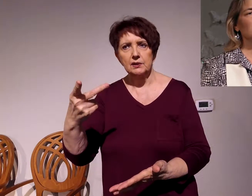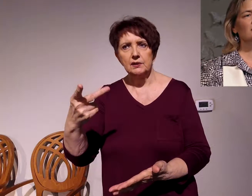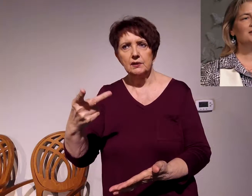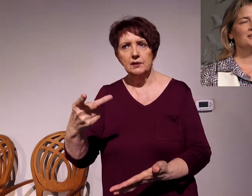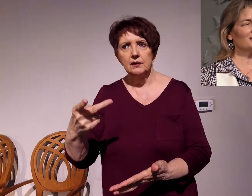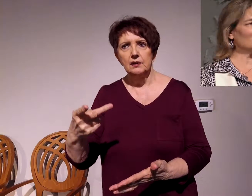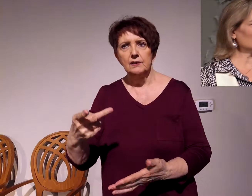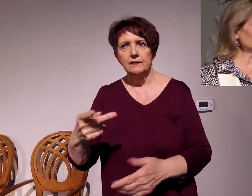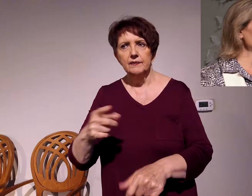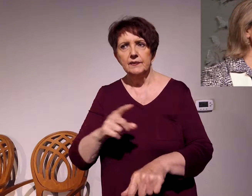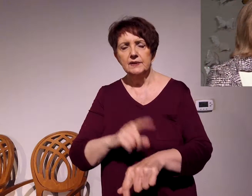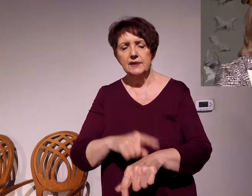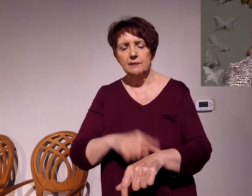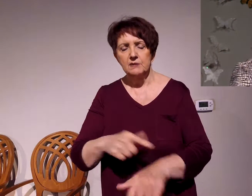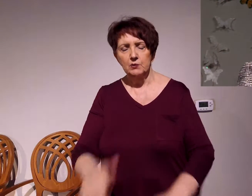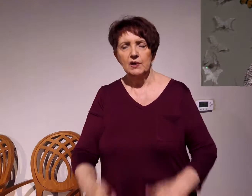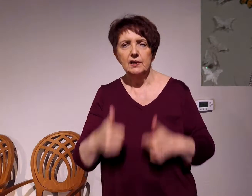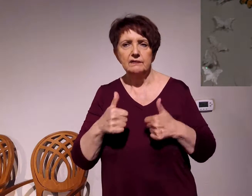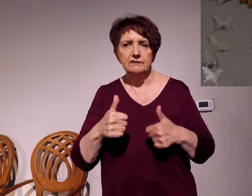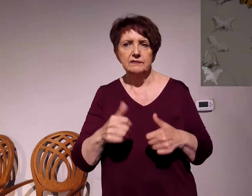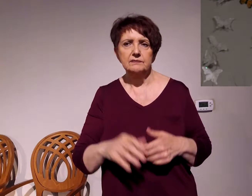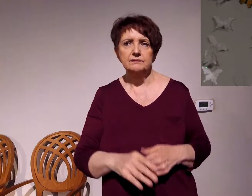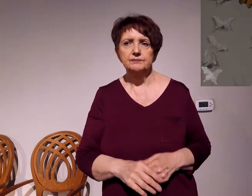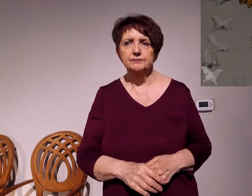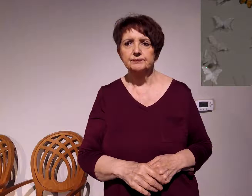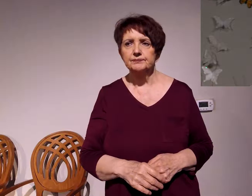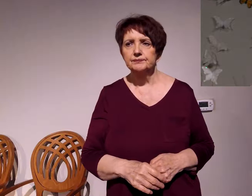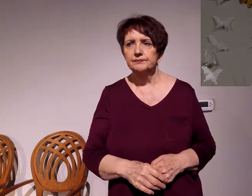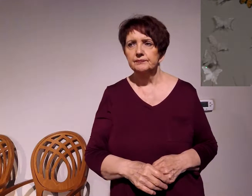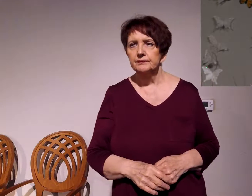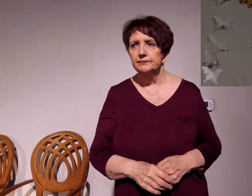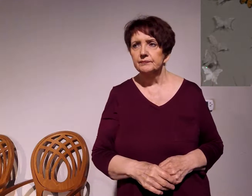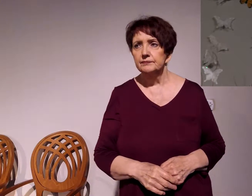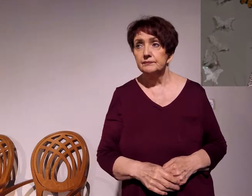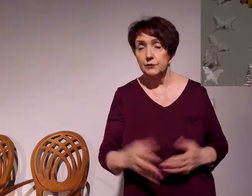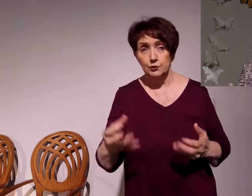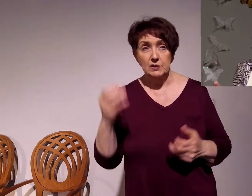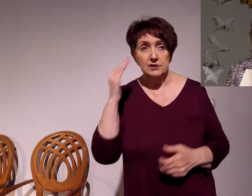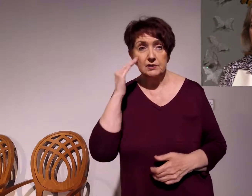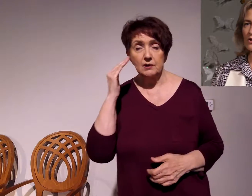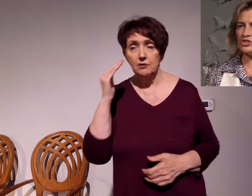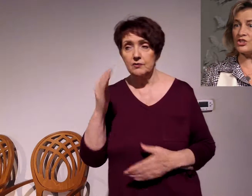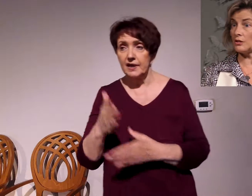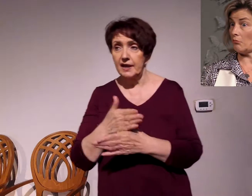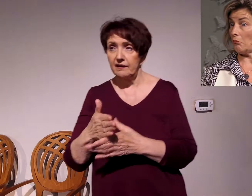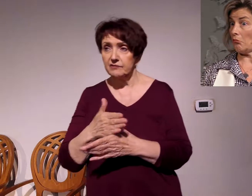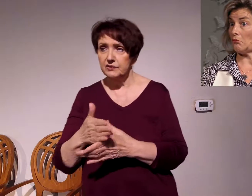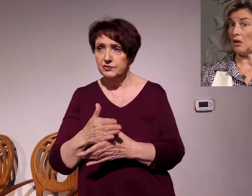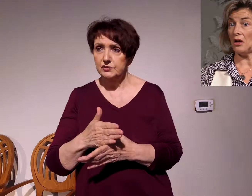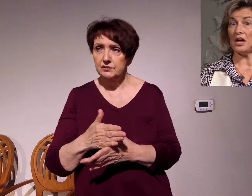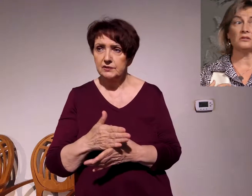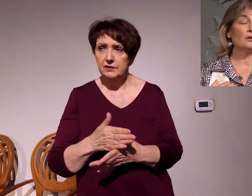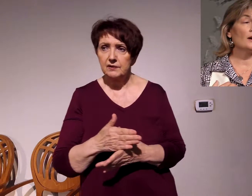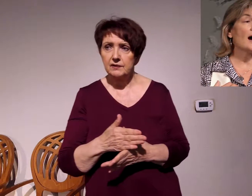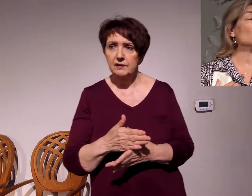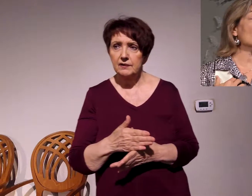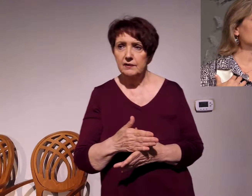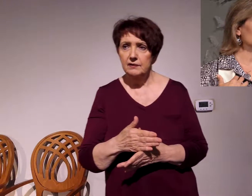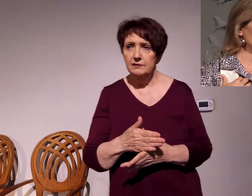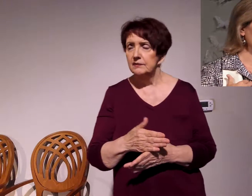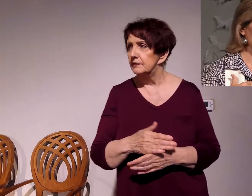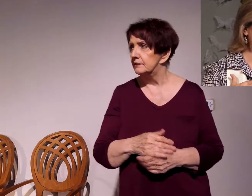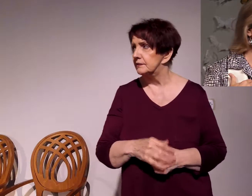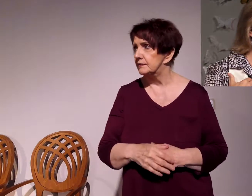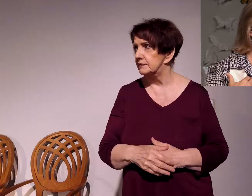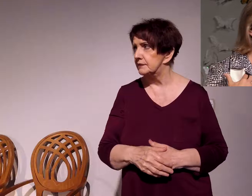doubled the length of time that we're living. You want to know what the average? I